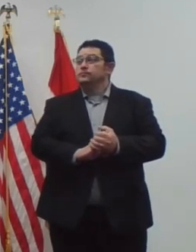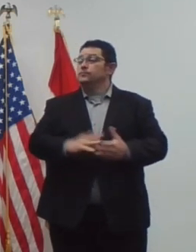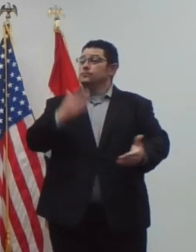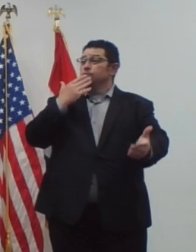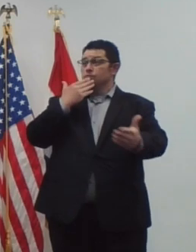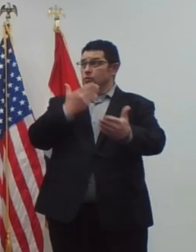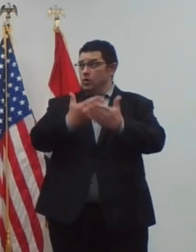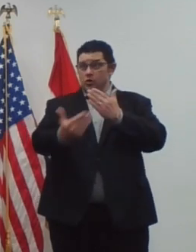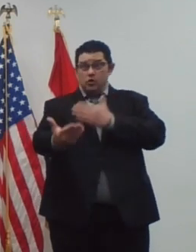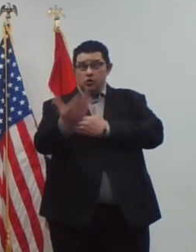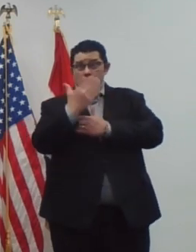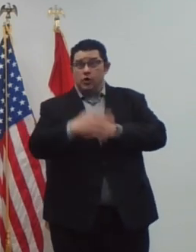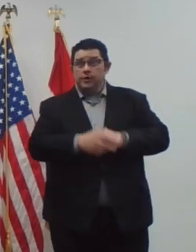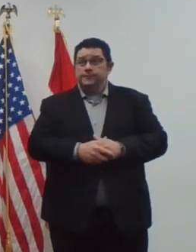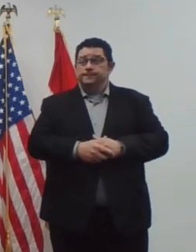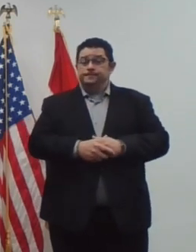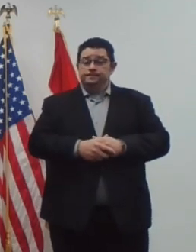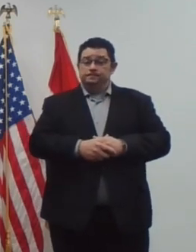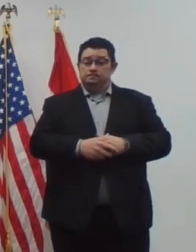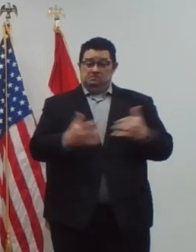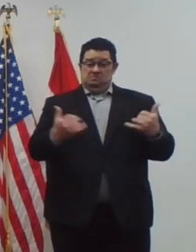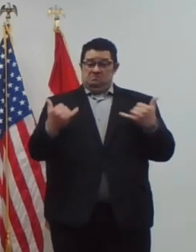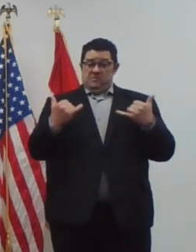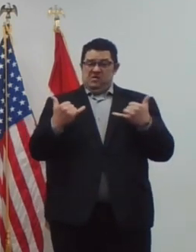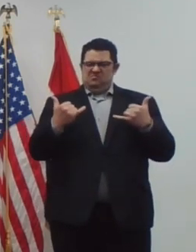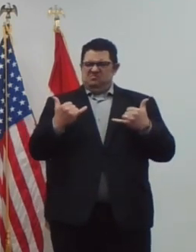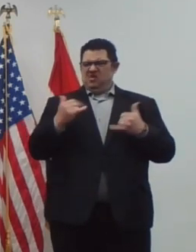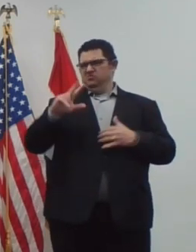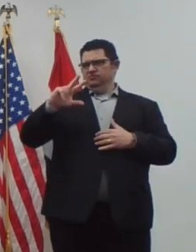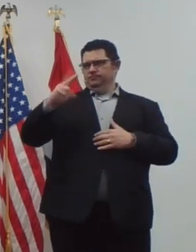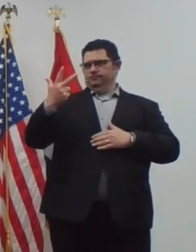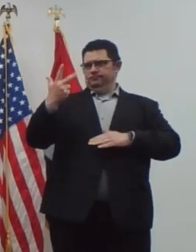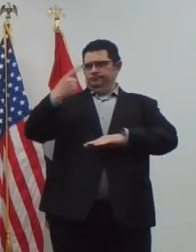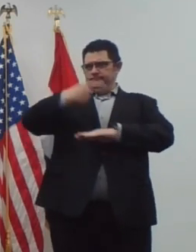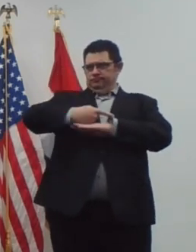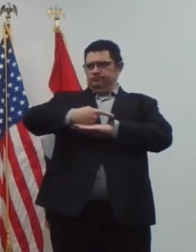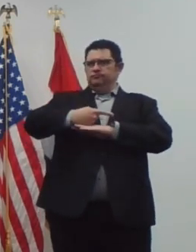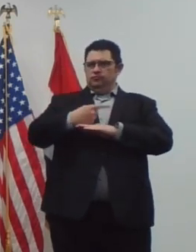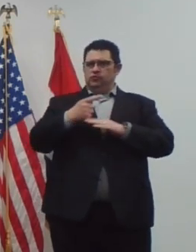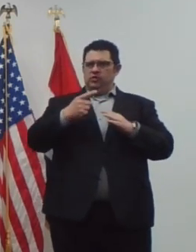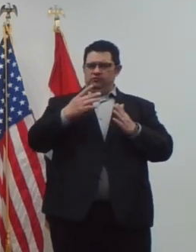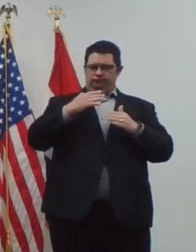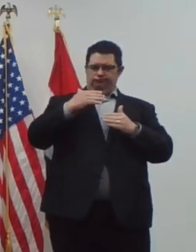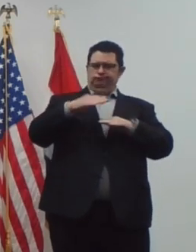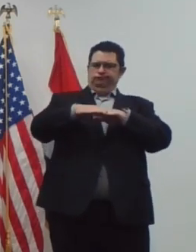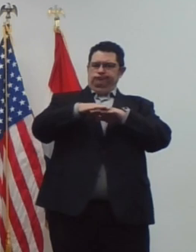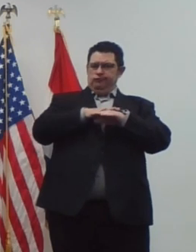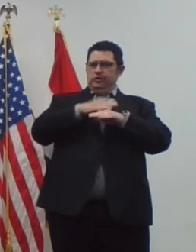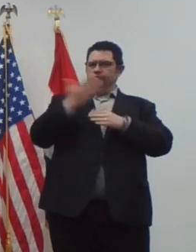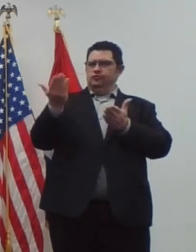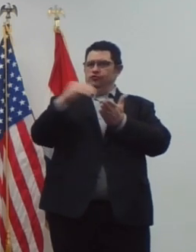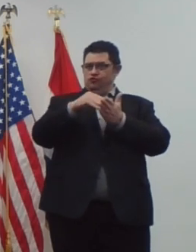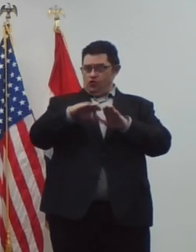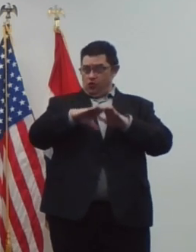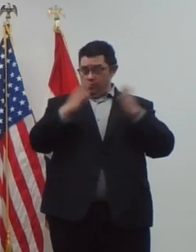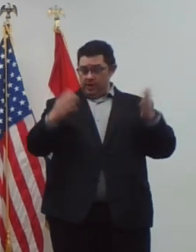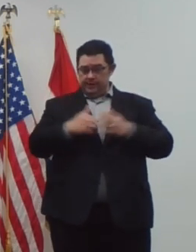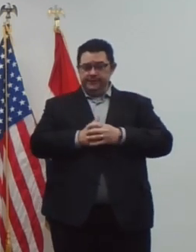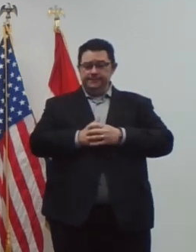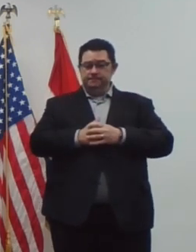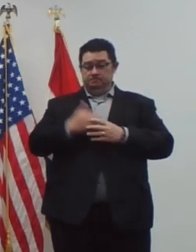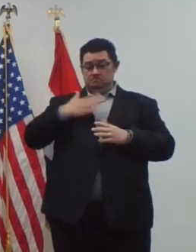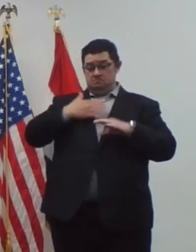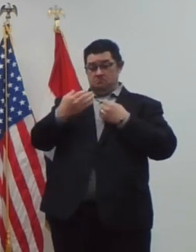Good morning. We are now in day 3 of our gradual reopening, and the reports that are coming into my office is